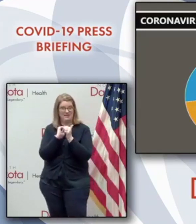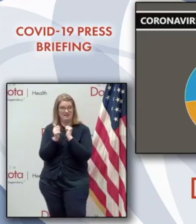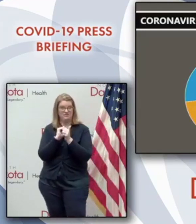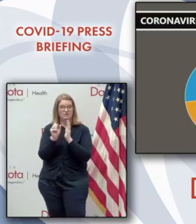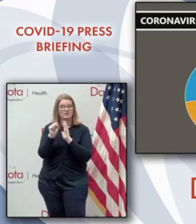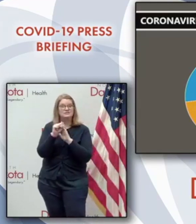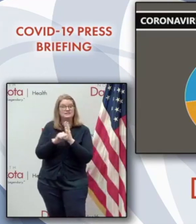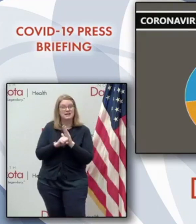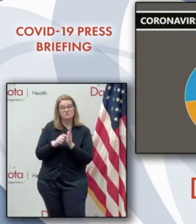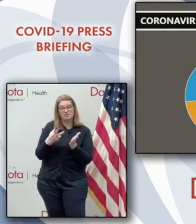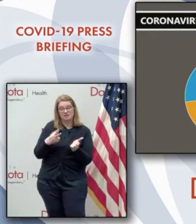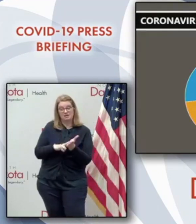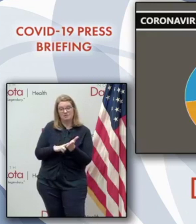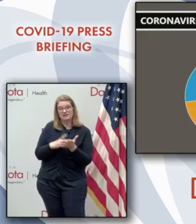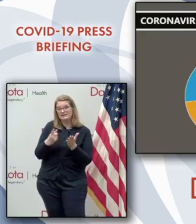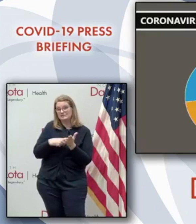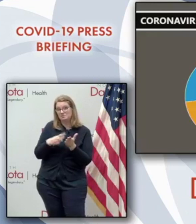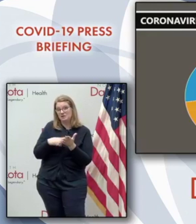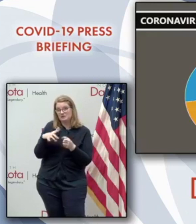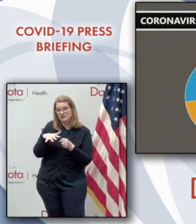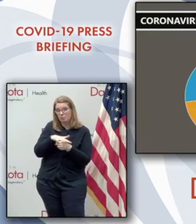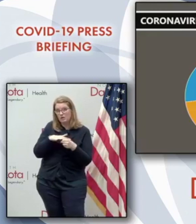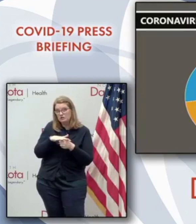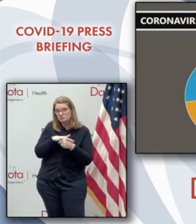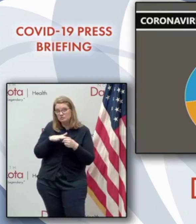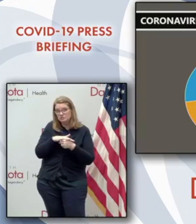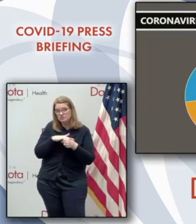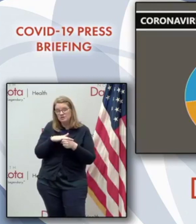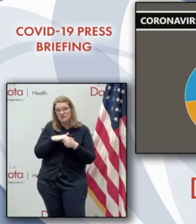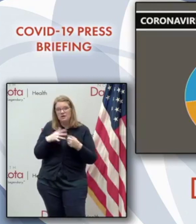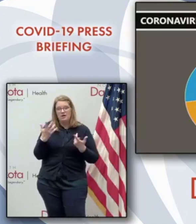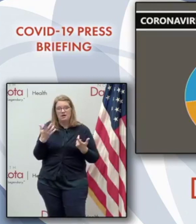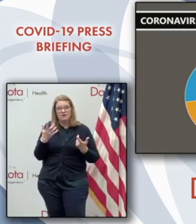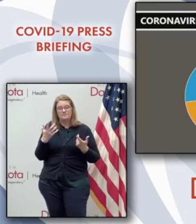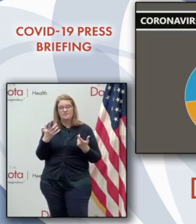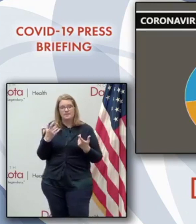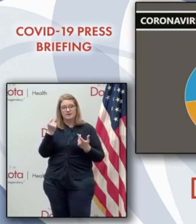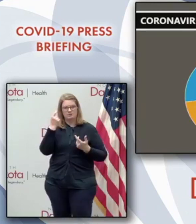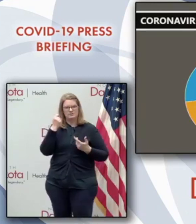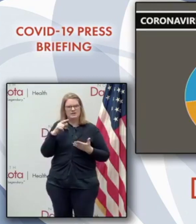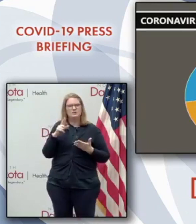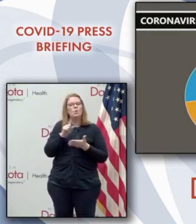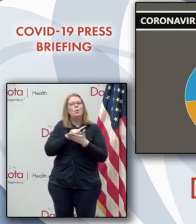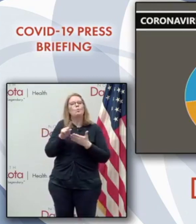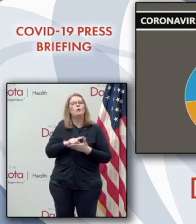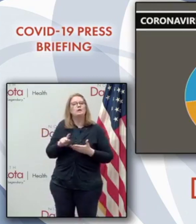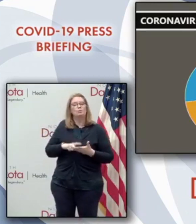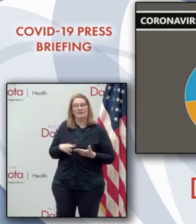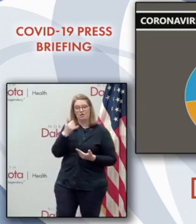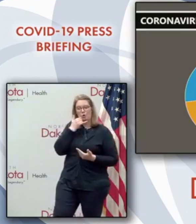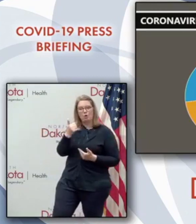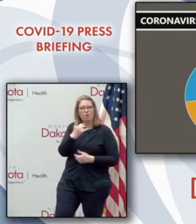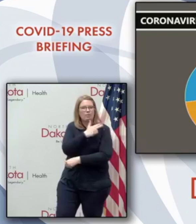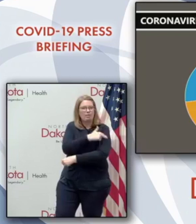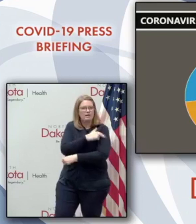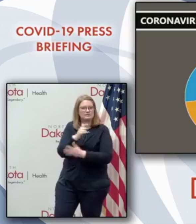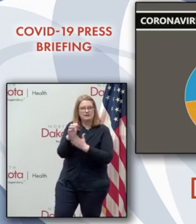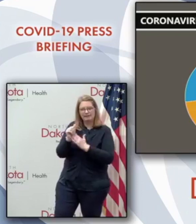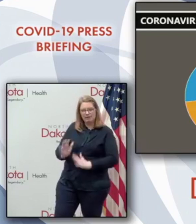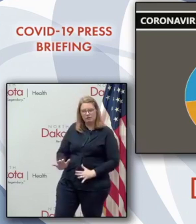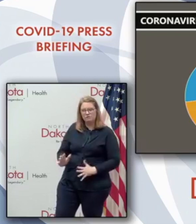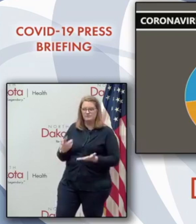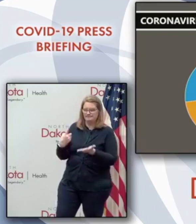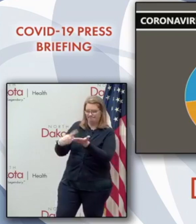some cases in the region, coming off of our weekly call with the hospital leaders from across the state, that in